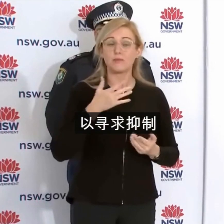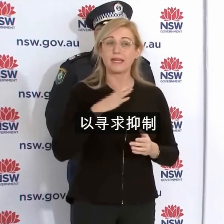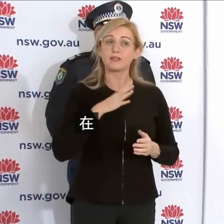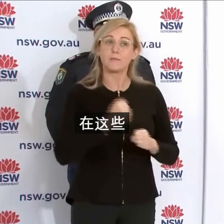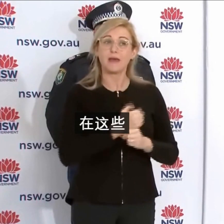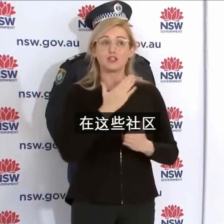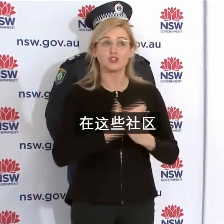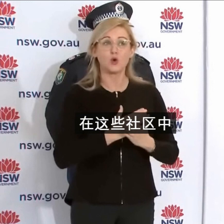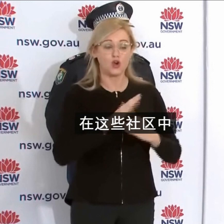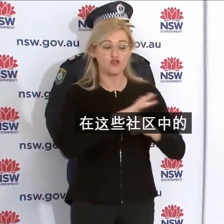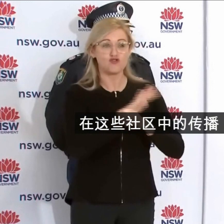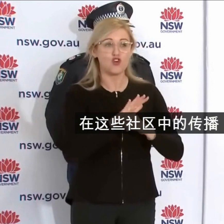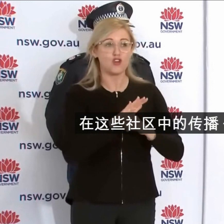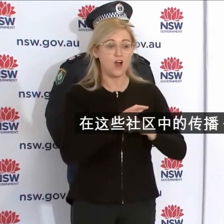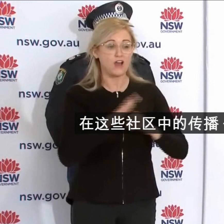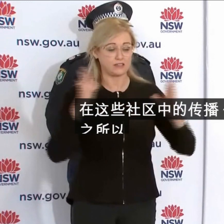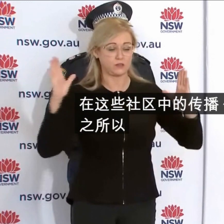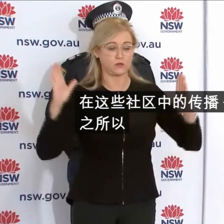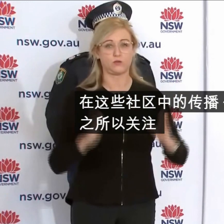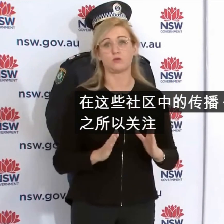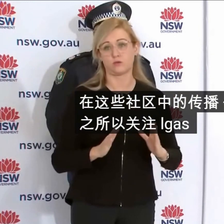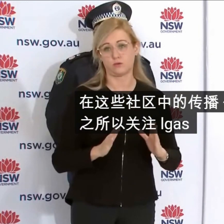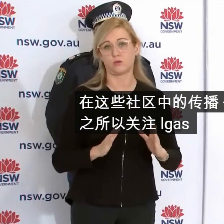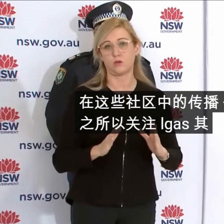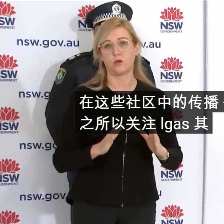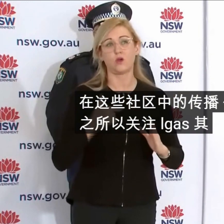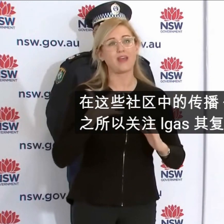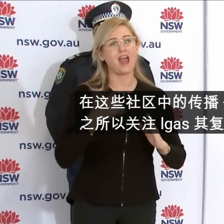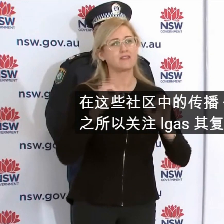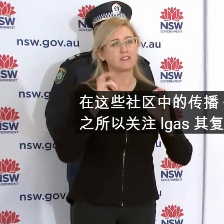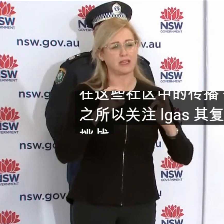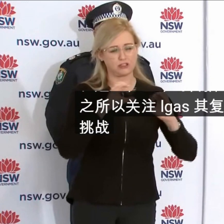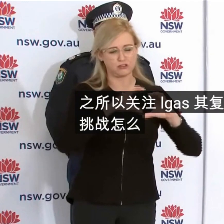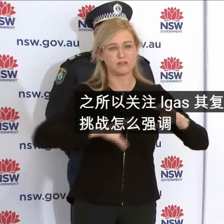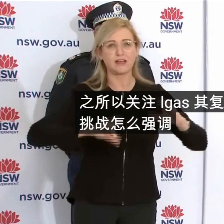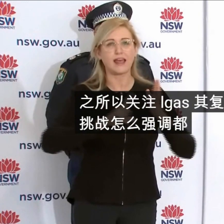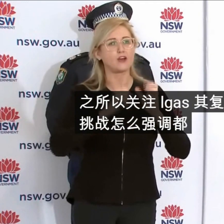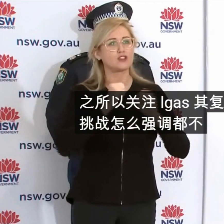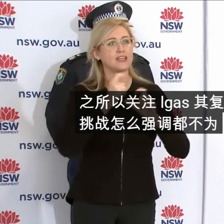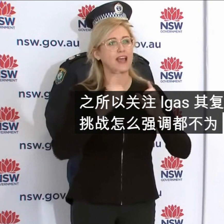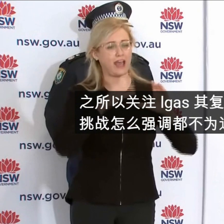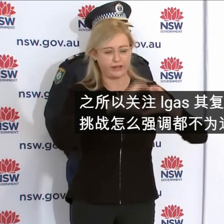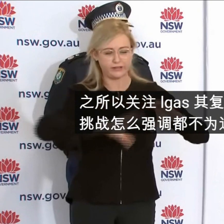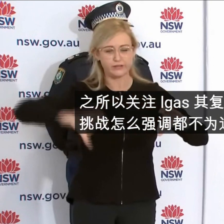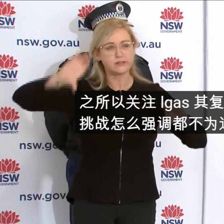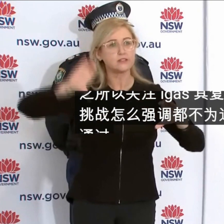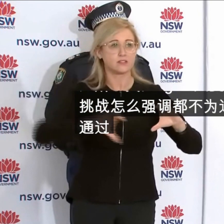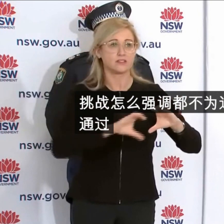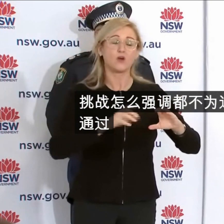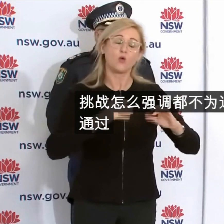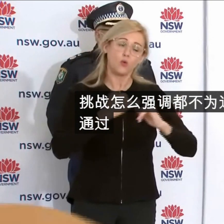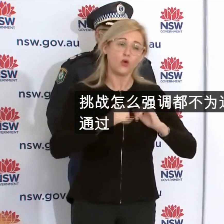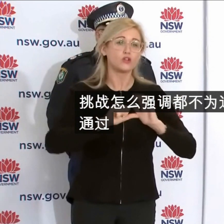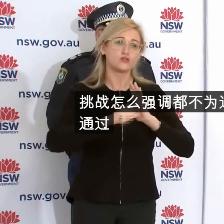spread throughout these communities. They're focus LGAs for a reason. The complexity and the challenges cannot be overstated, but